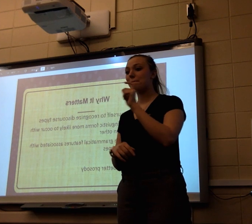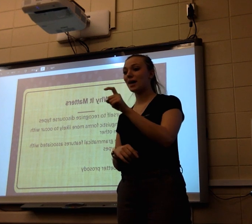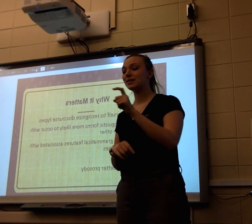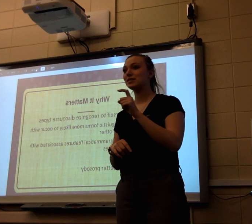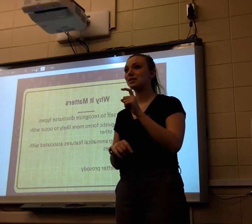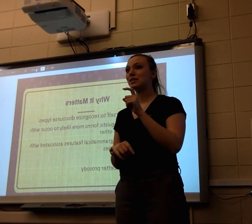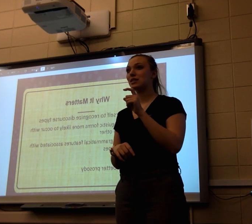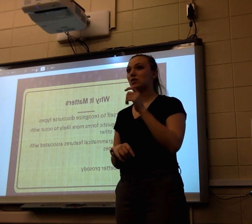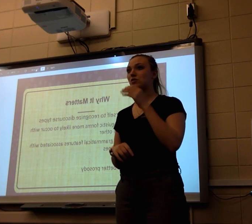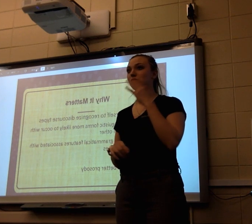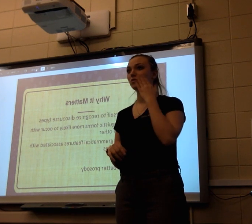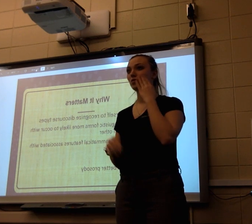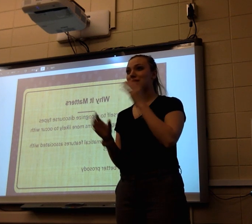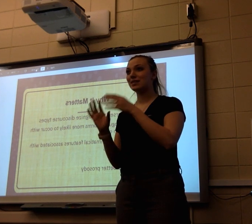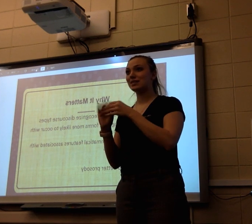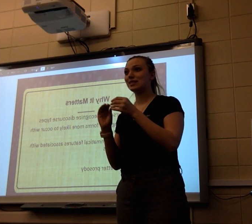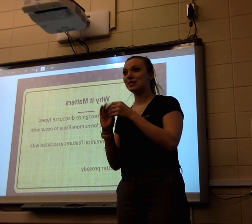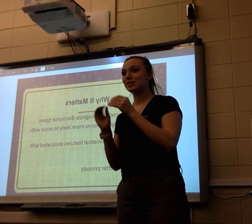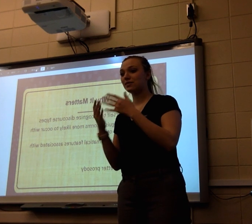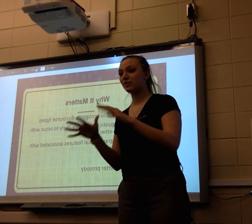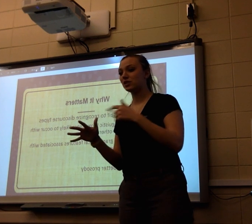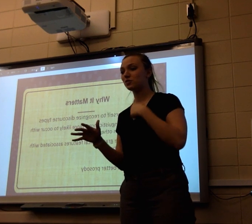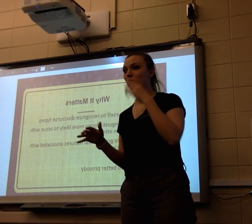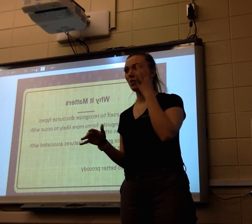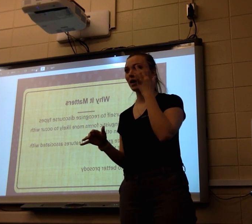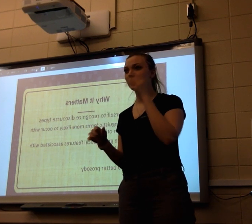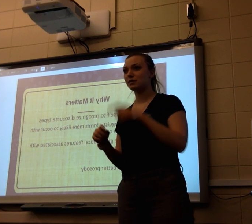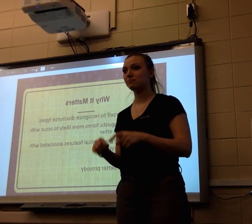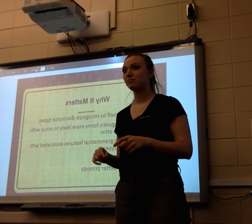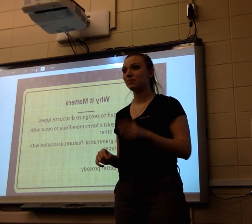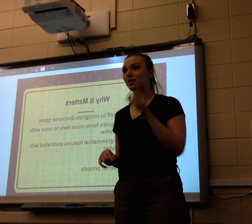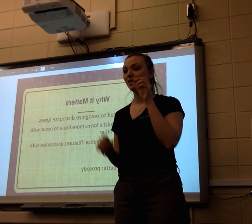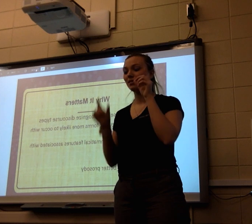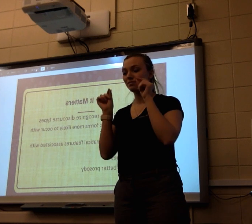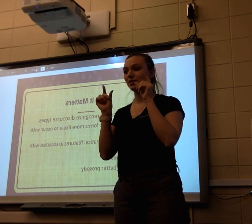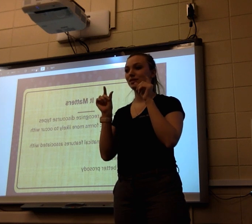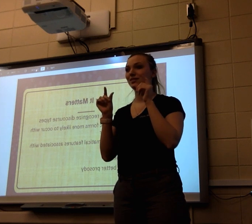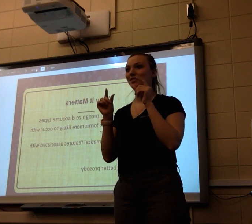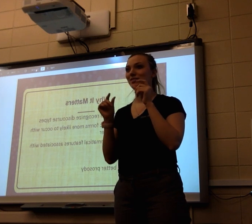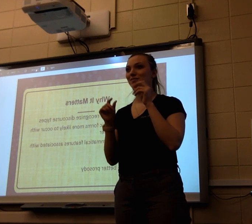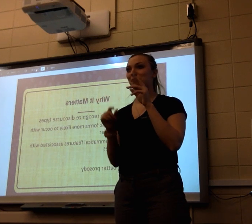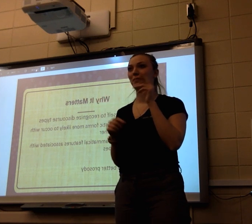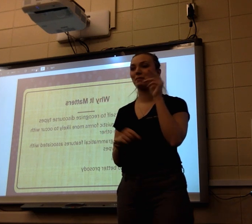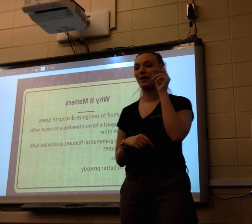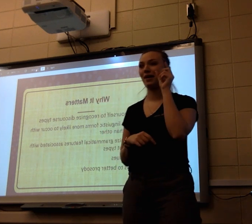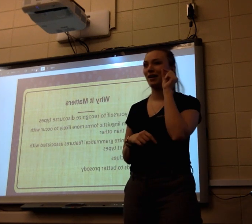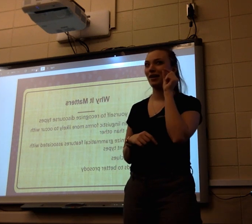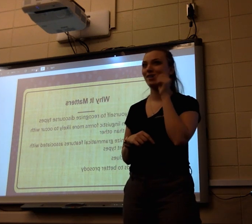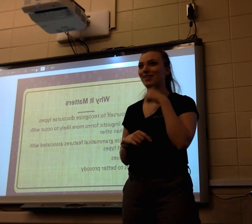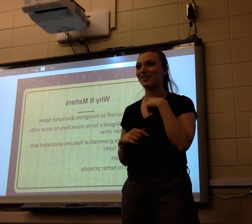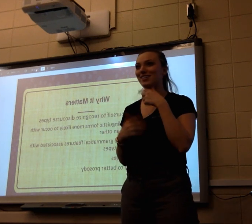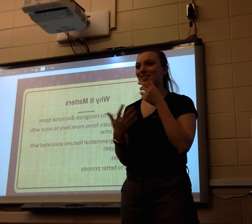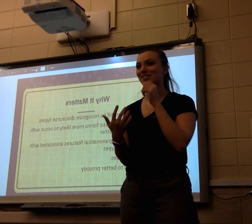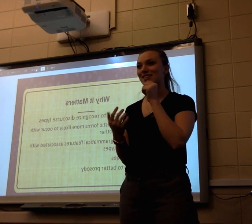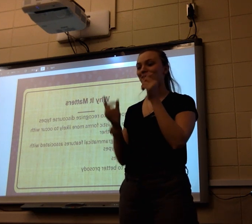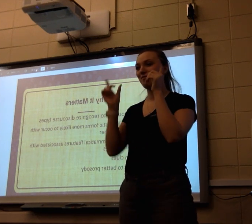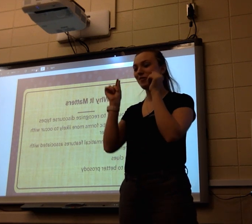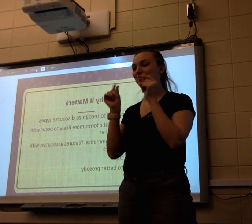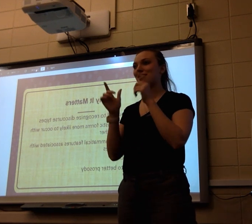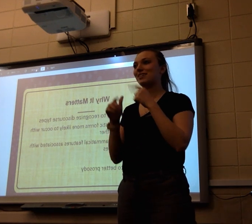know that they were moving on to a topic. Yeah, it was just one eye. Like, what? And so when we slow down videos and you're like,